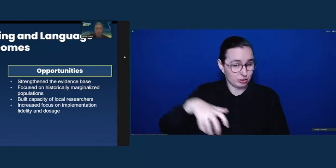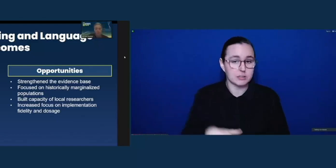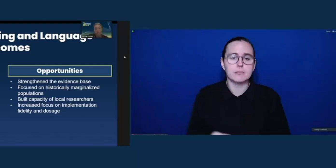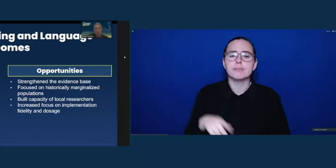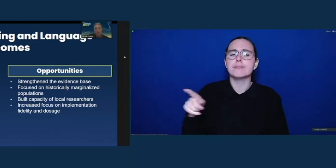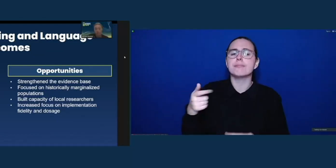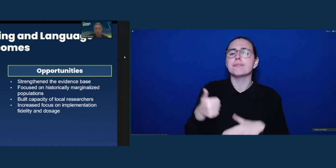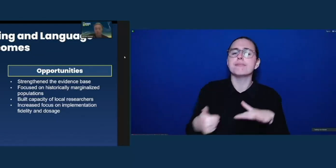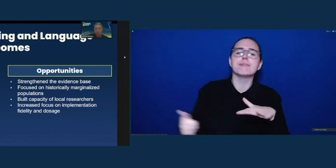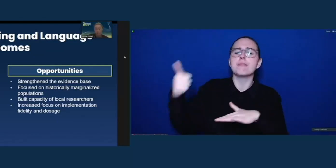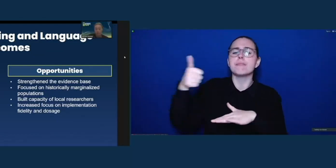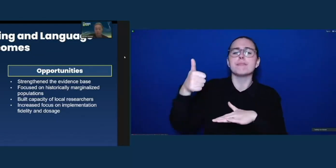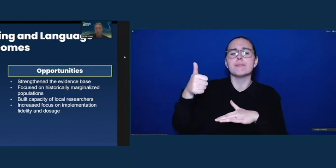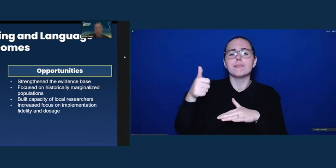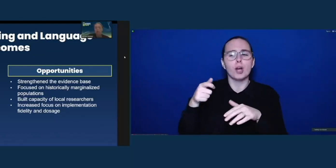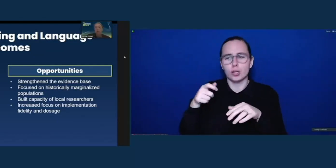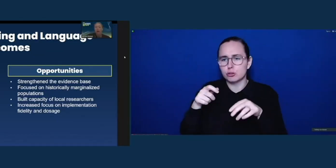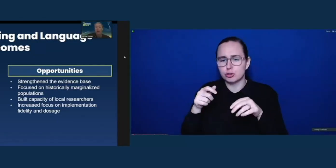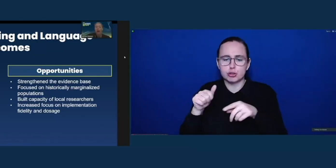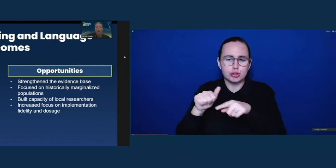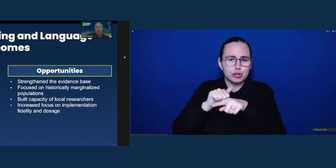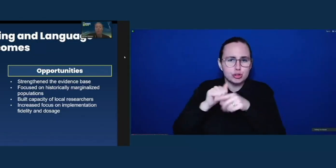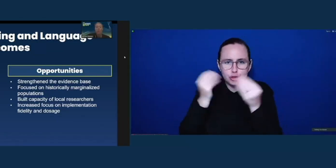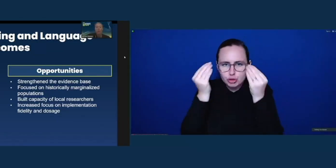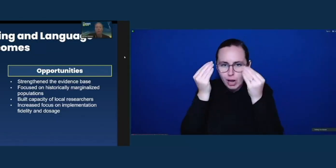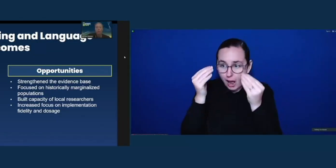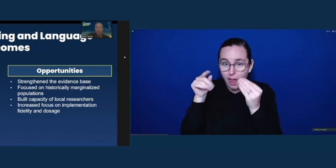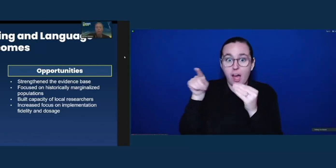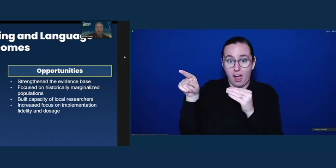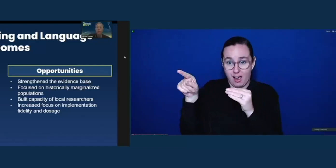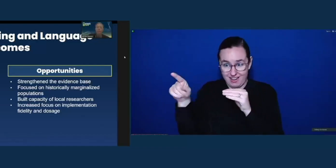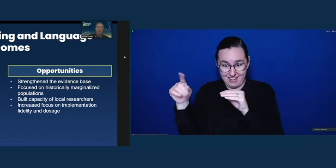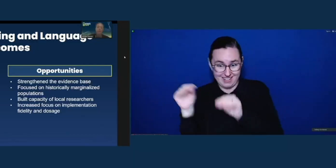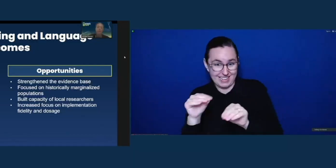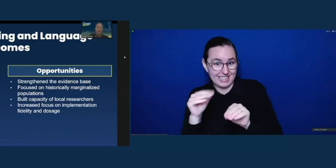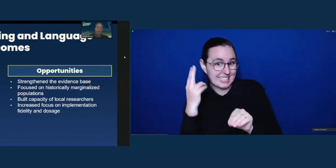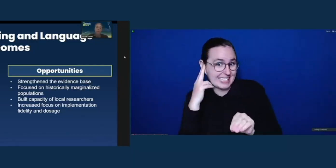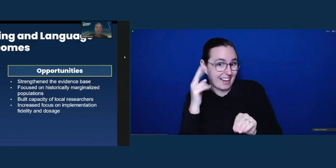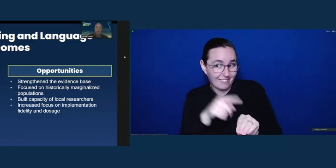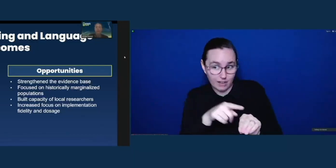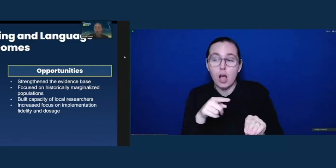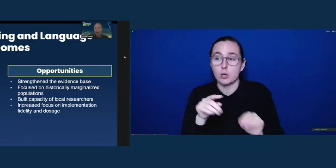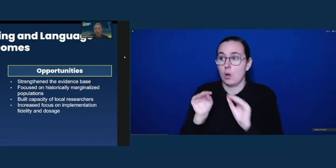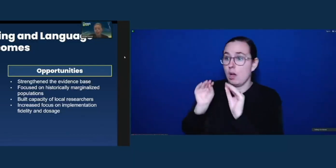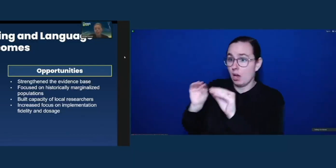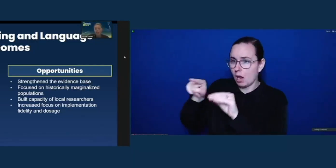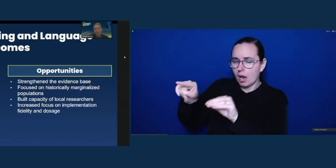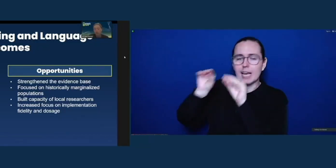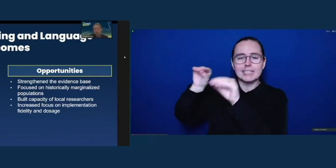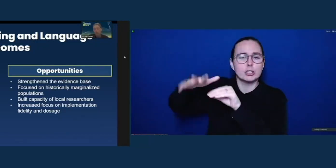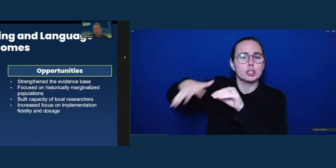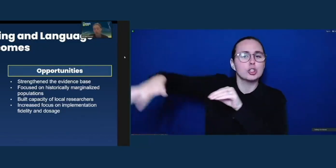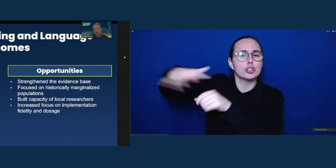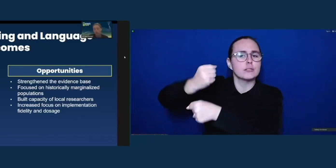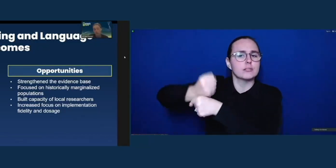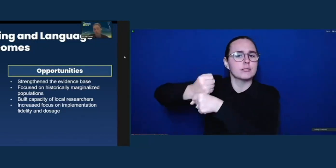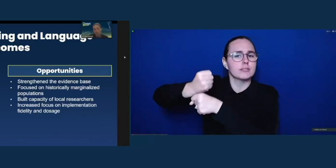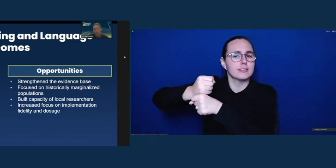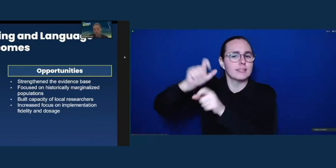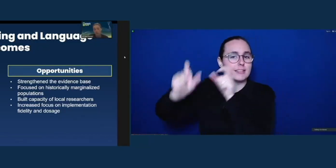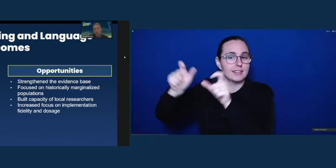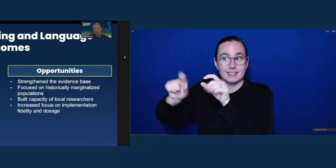was able to train his colleagues. And we also put increased focus on implementation fidelity